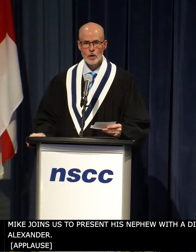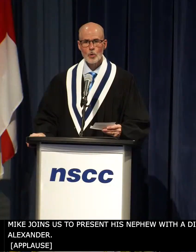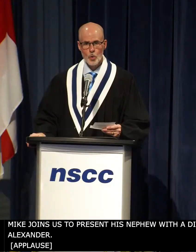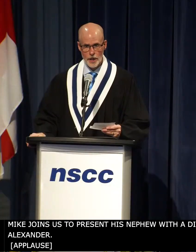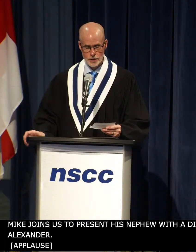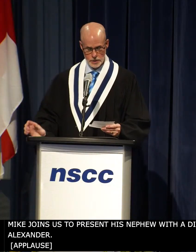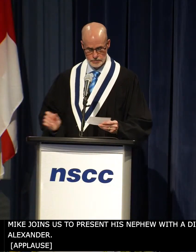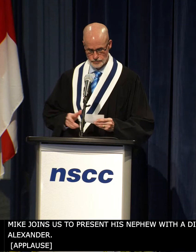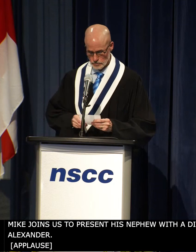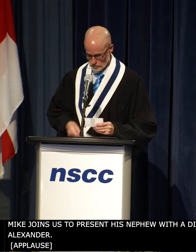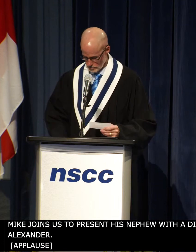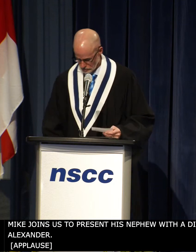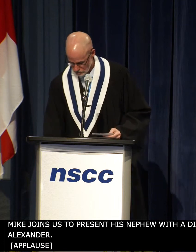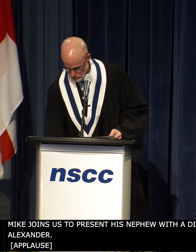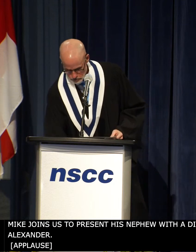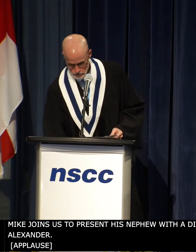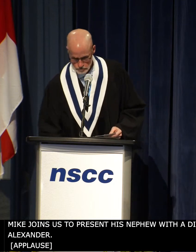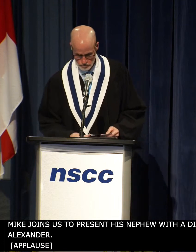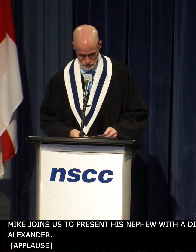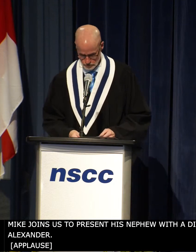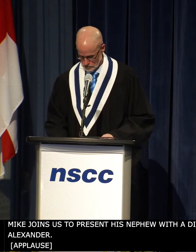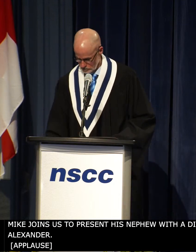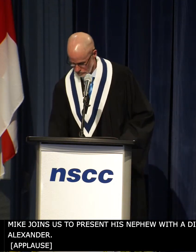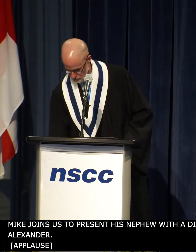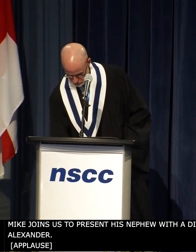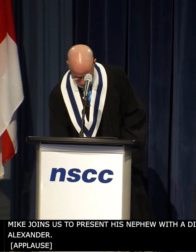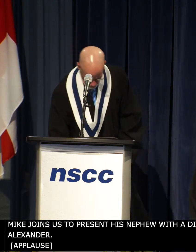Sarah White.